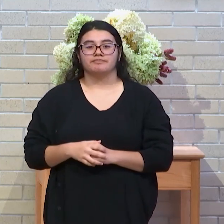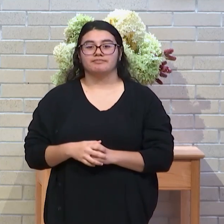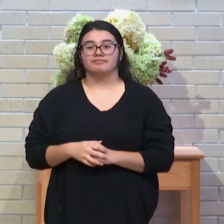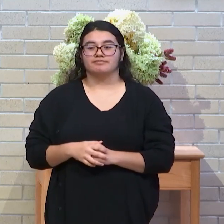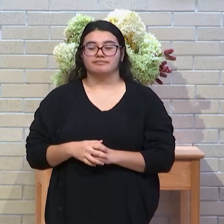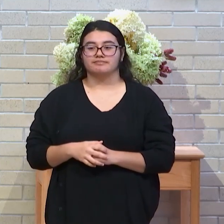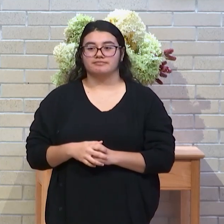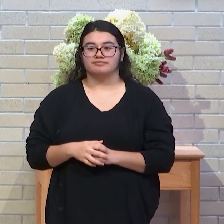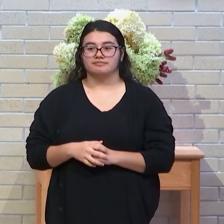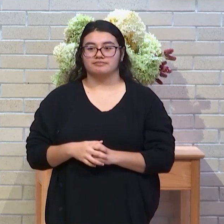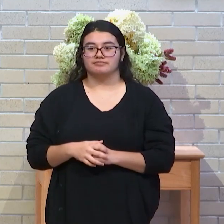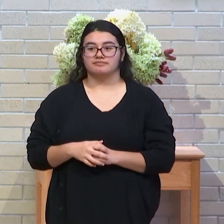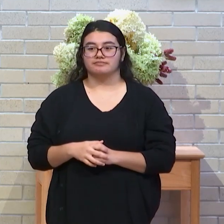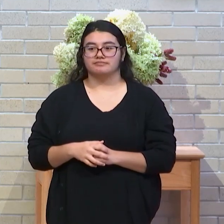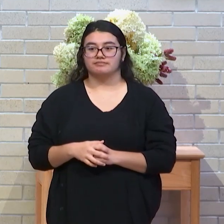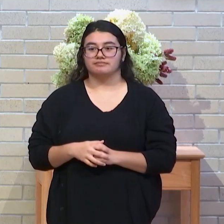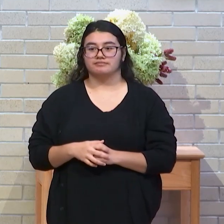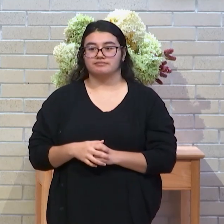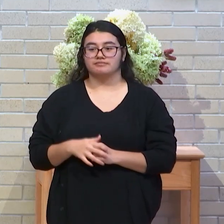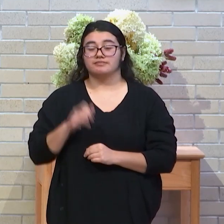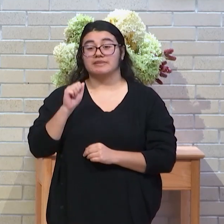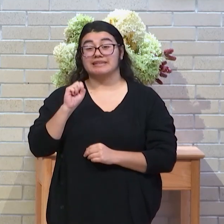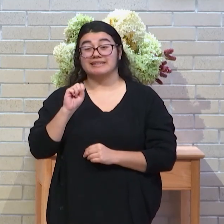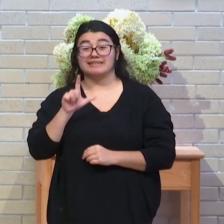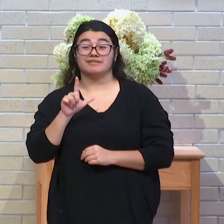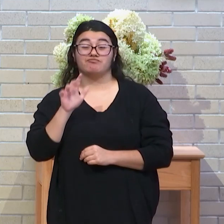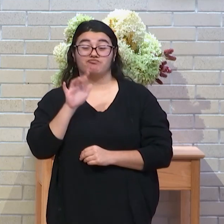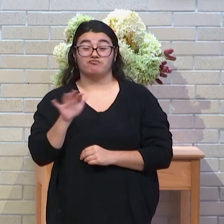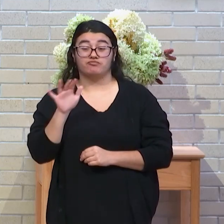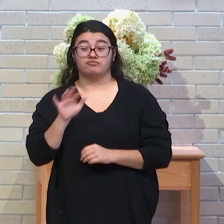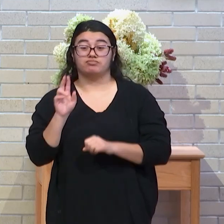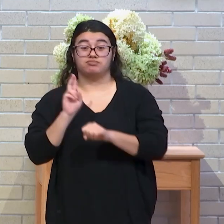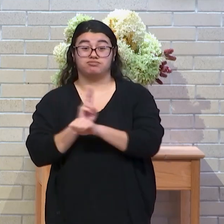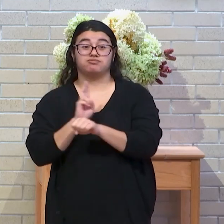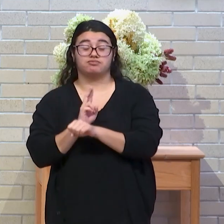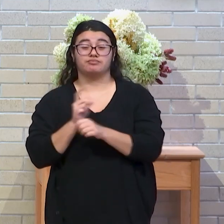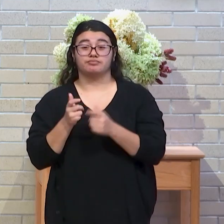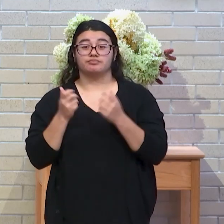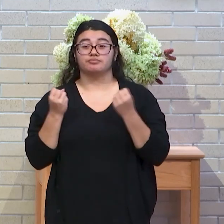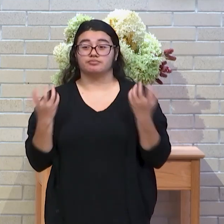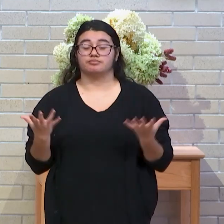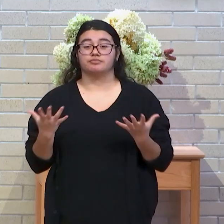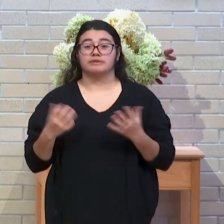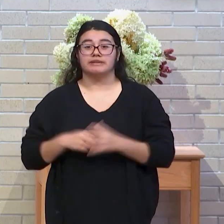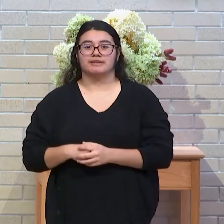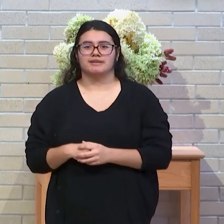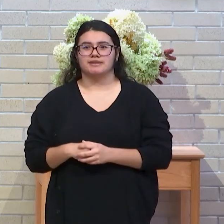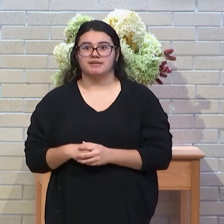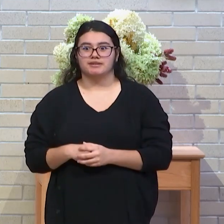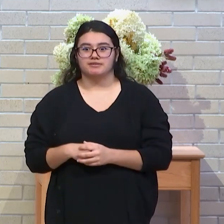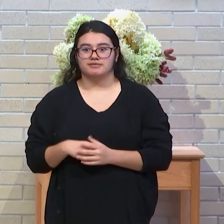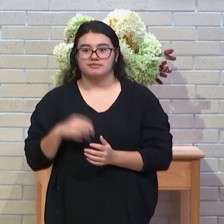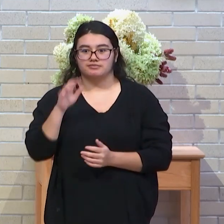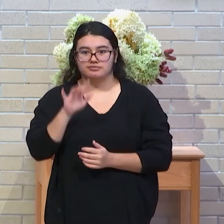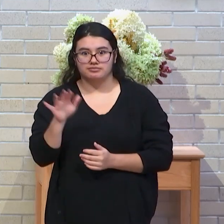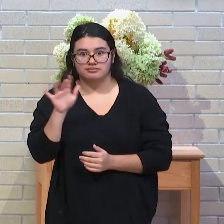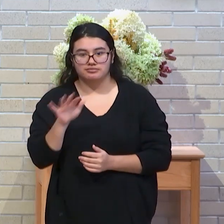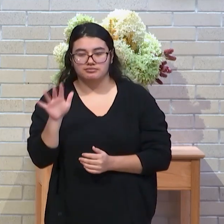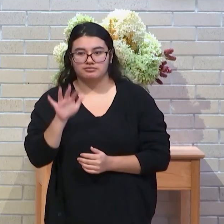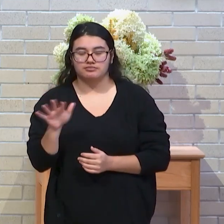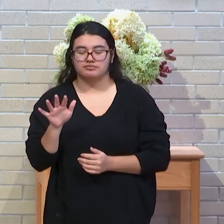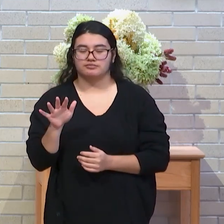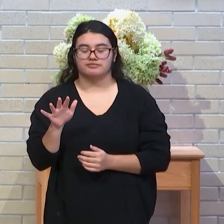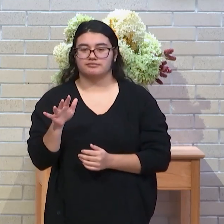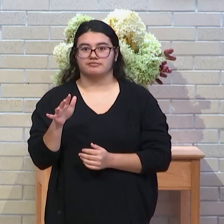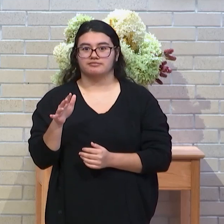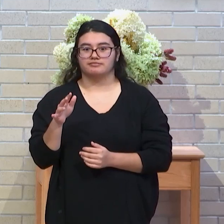Or in American Sign Language, we use a lot of finger spelling, and then they're like, who wants to read all that? It's unnecessary. Show me a picture, tell me a